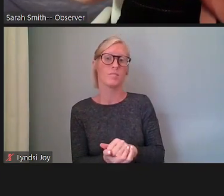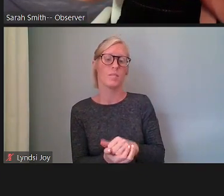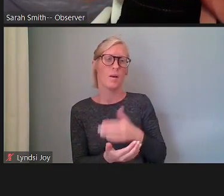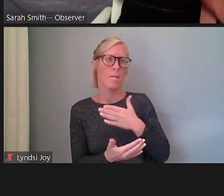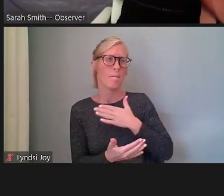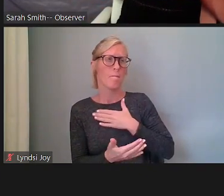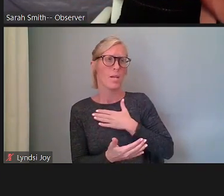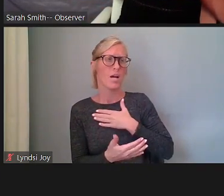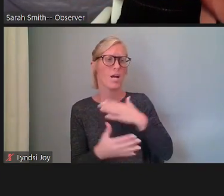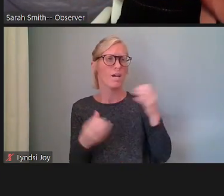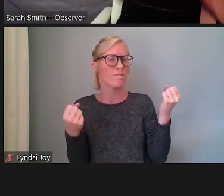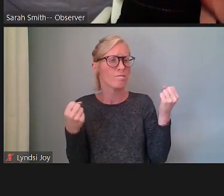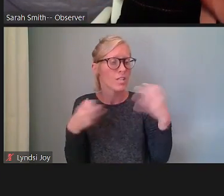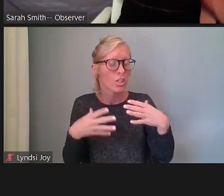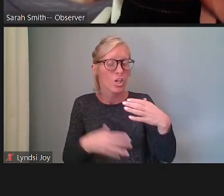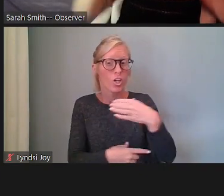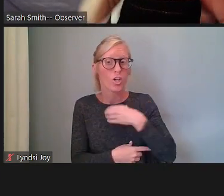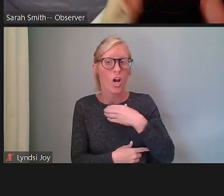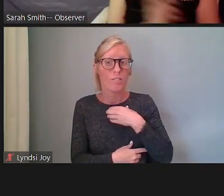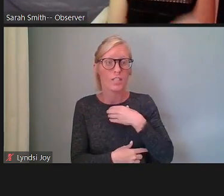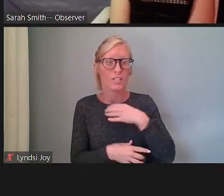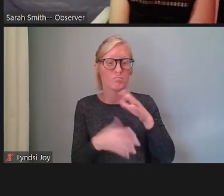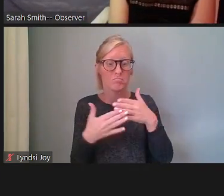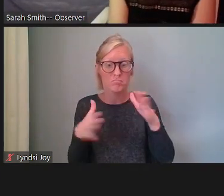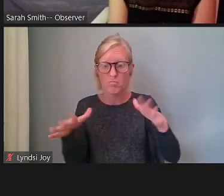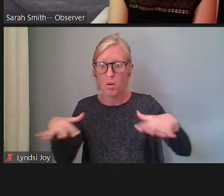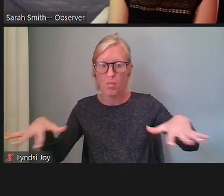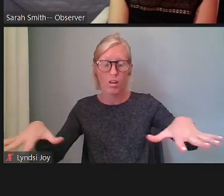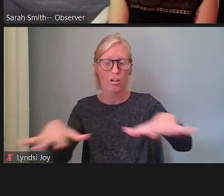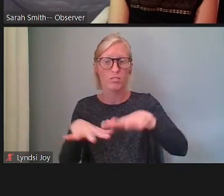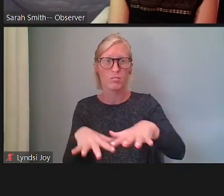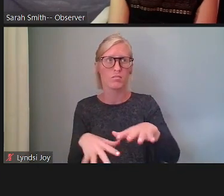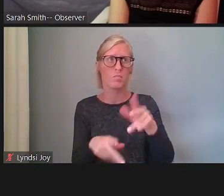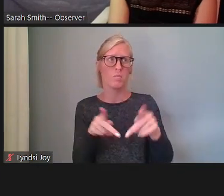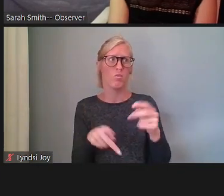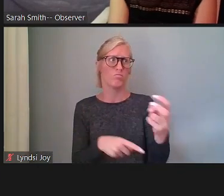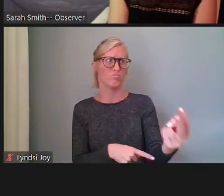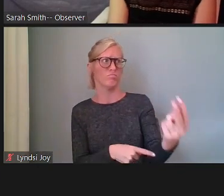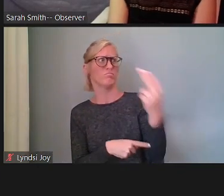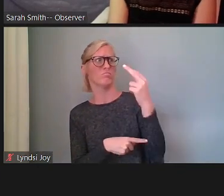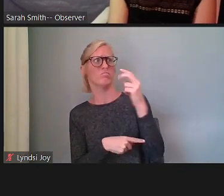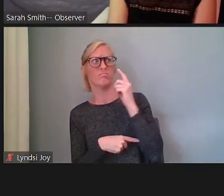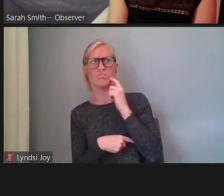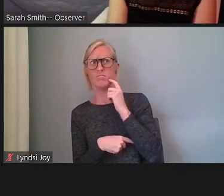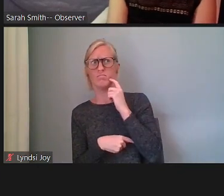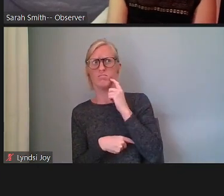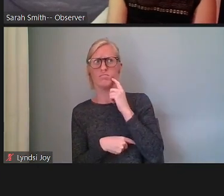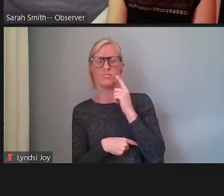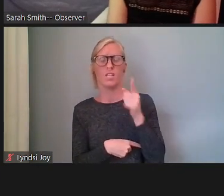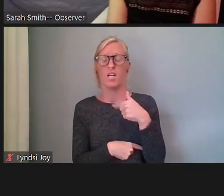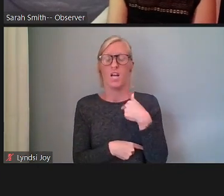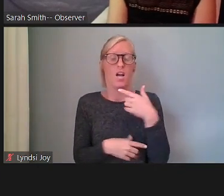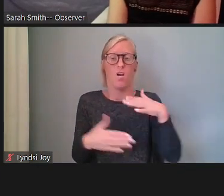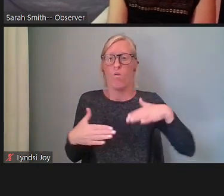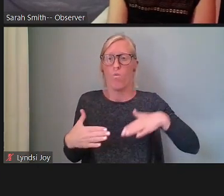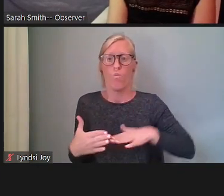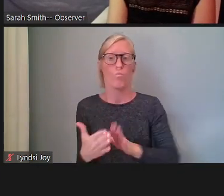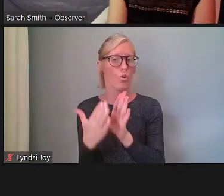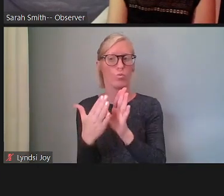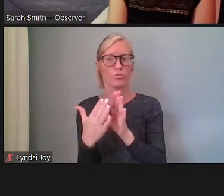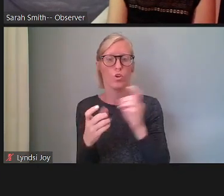fear is about coughing in public. People look at you with suspicion. How can I approach or manage a situation like